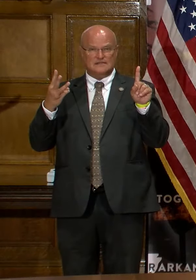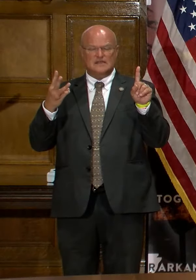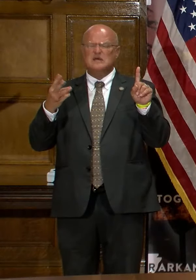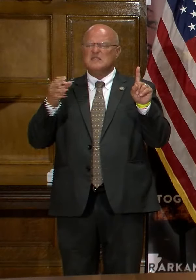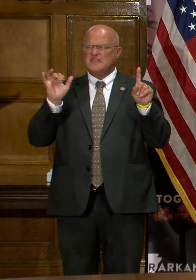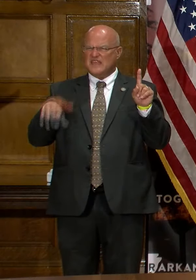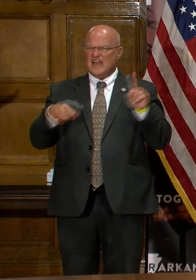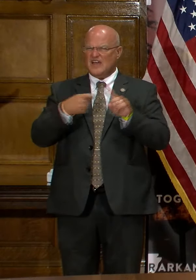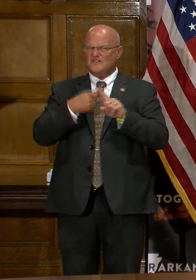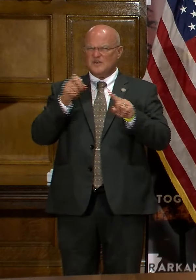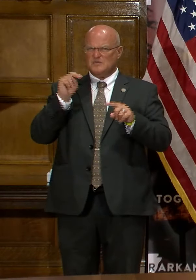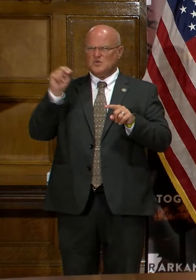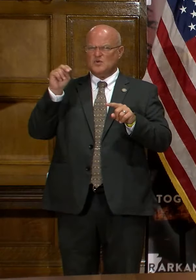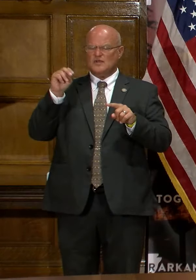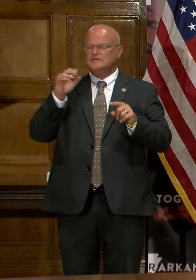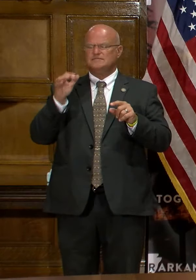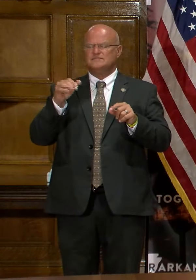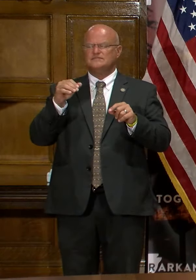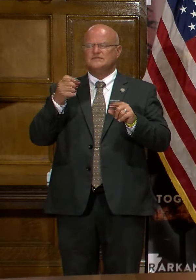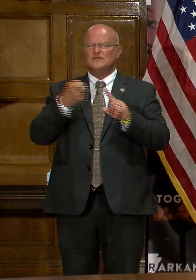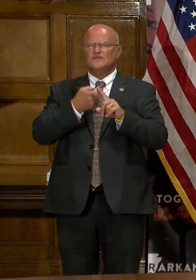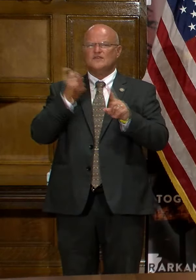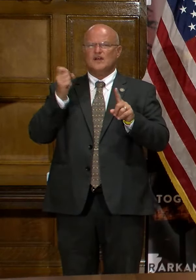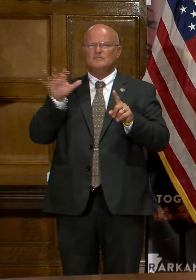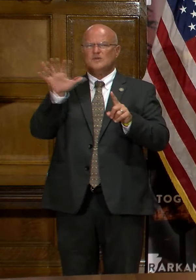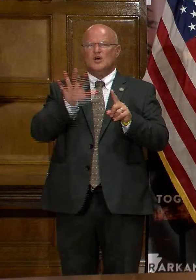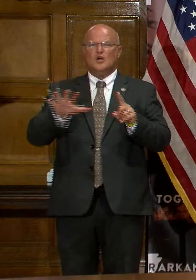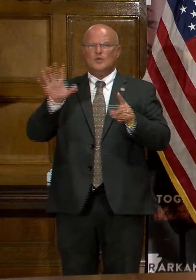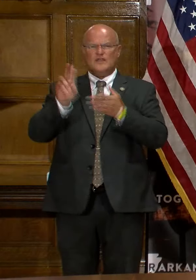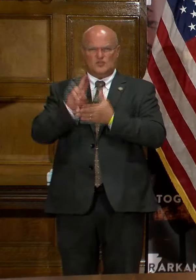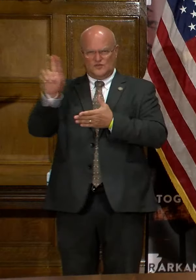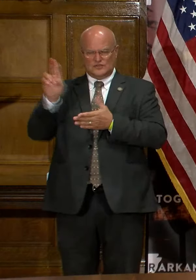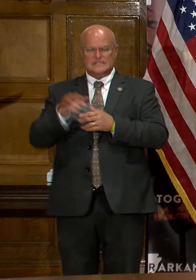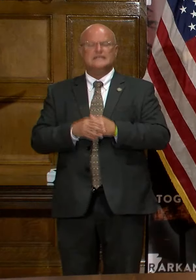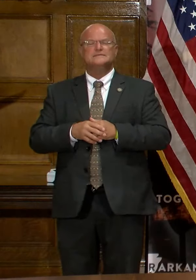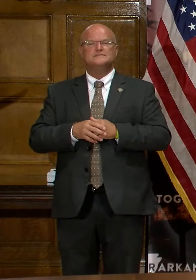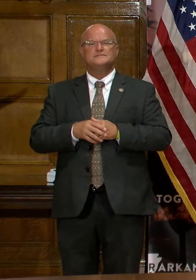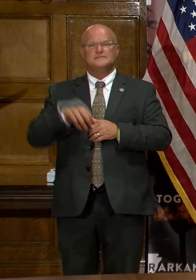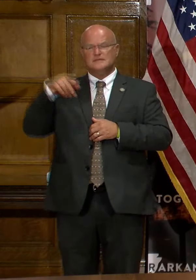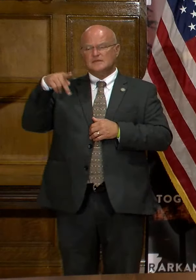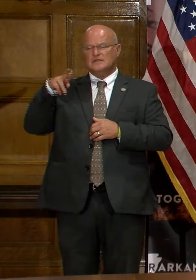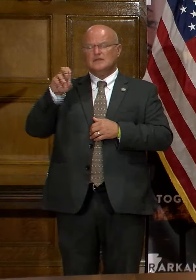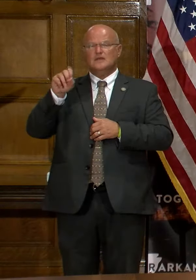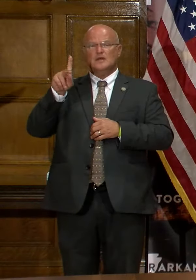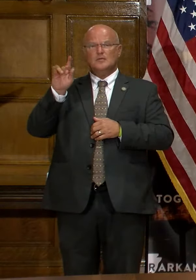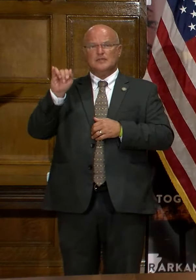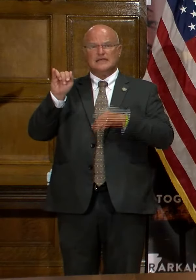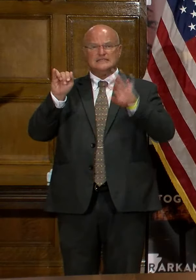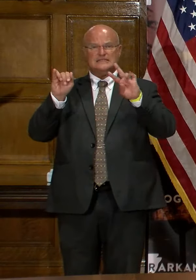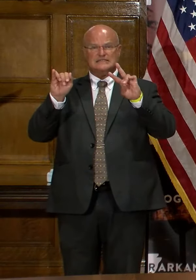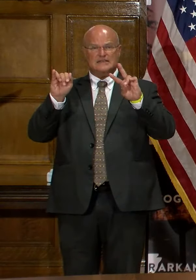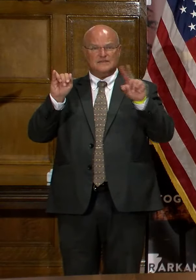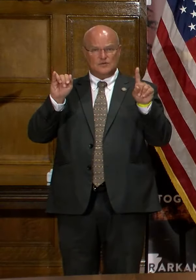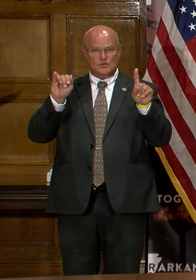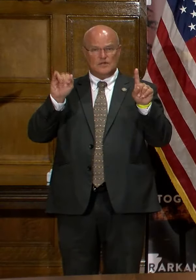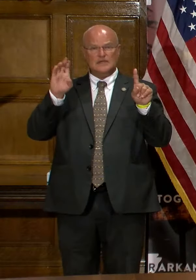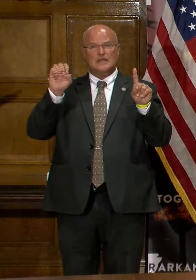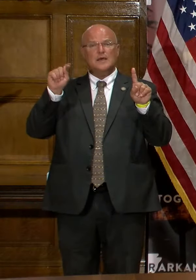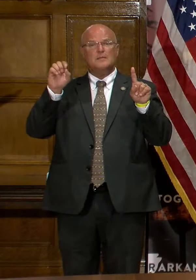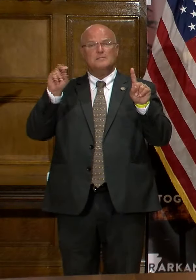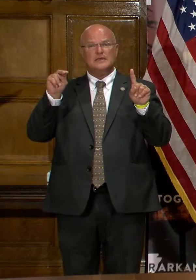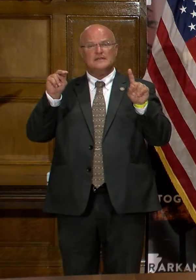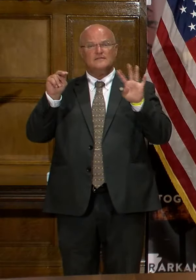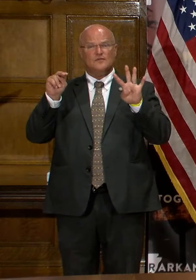those cases come from the northwest, from around the university. Pulaski County at 71, Benton